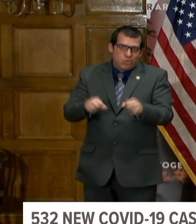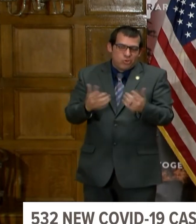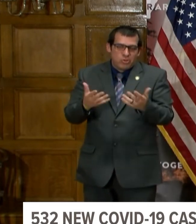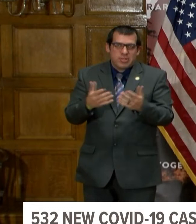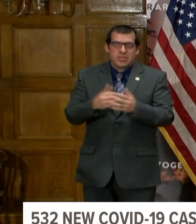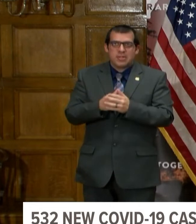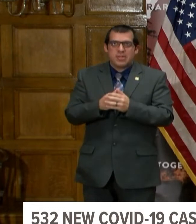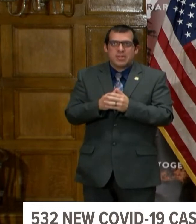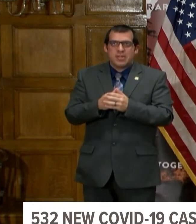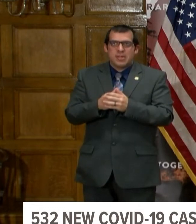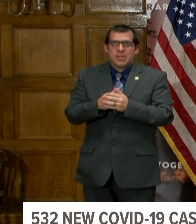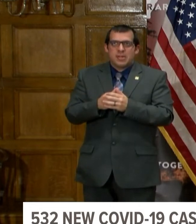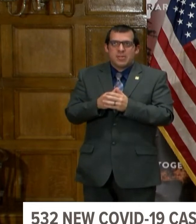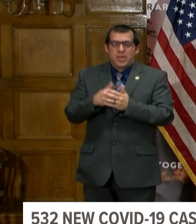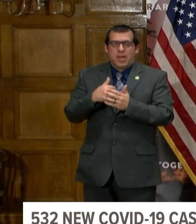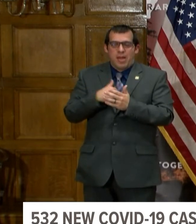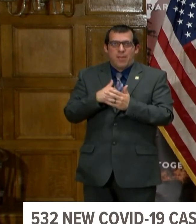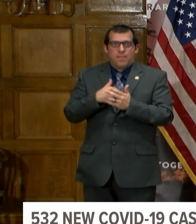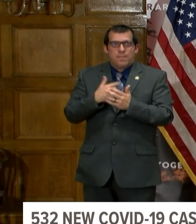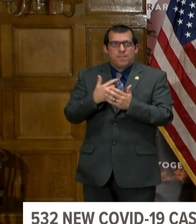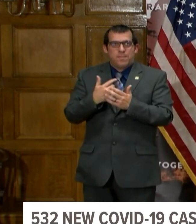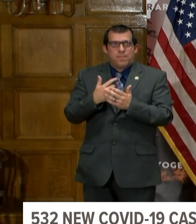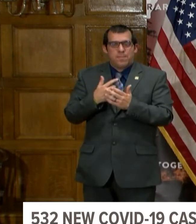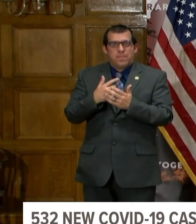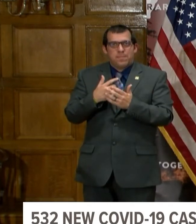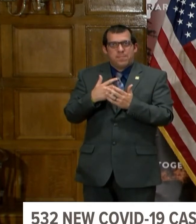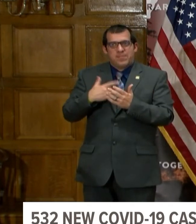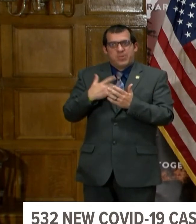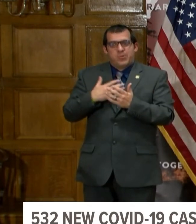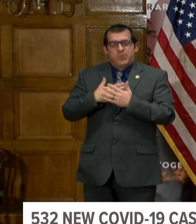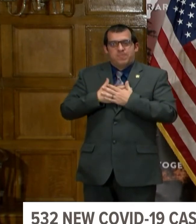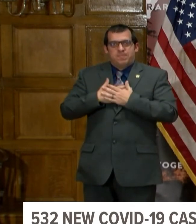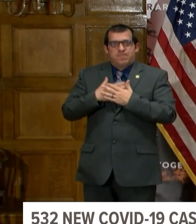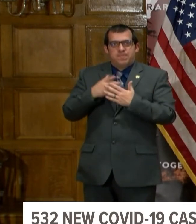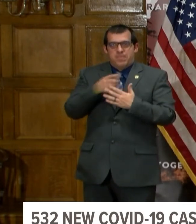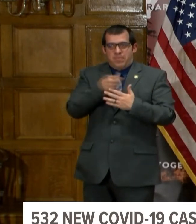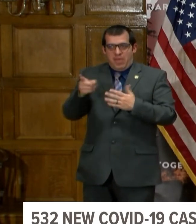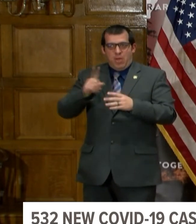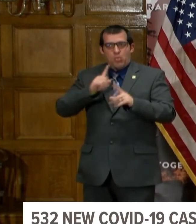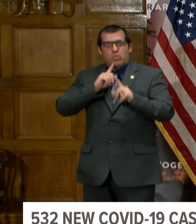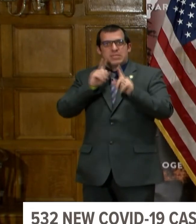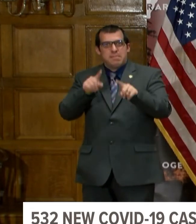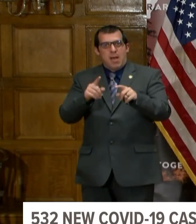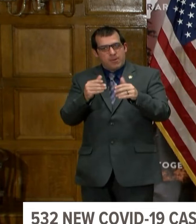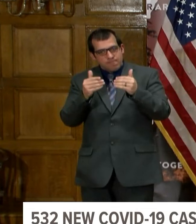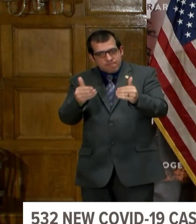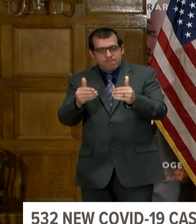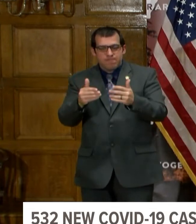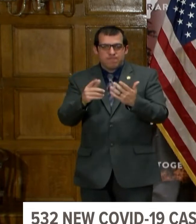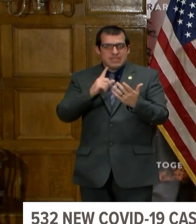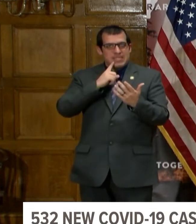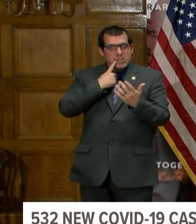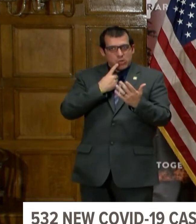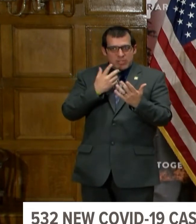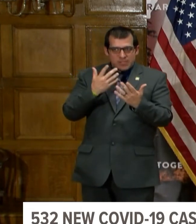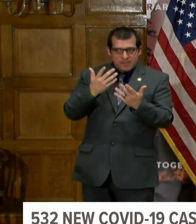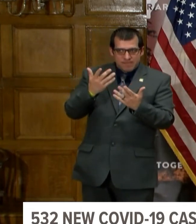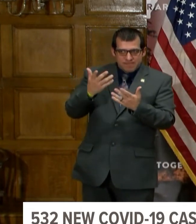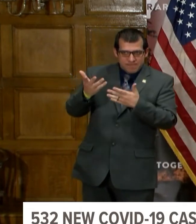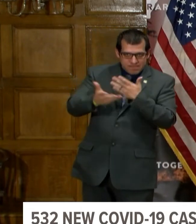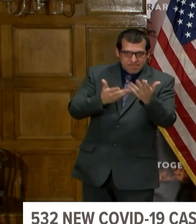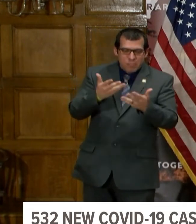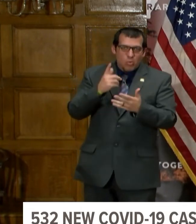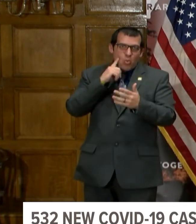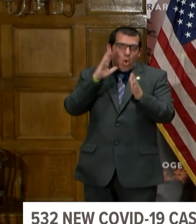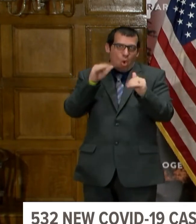But I've been very pleased that they've been responding in a serious fashion, and we hope that that will be the